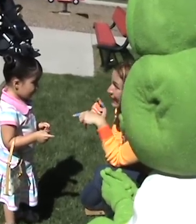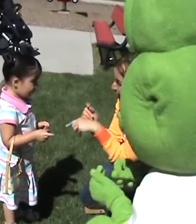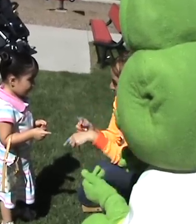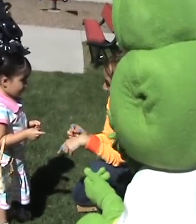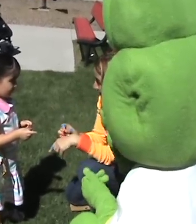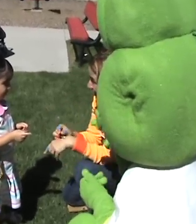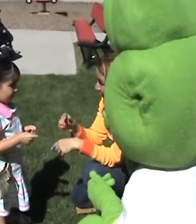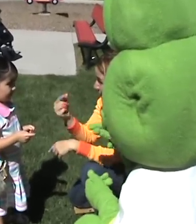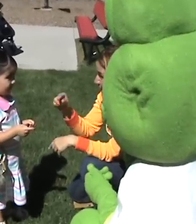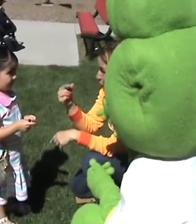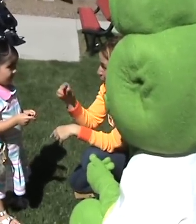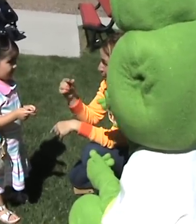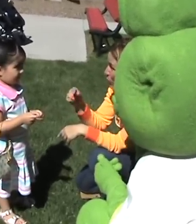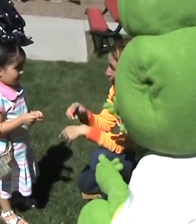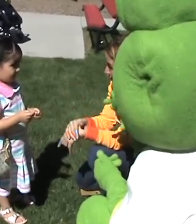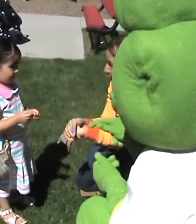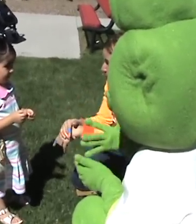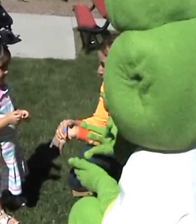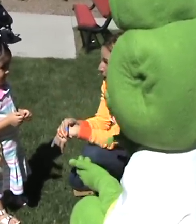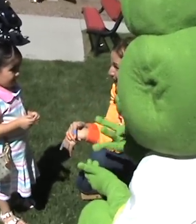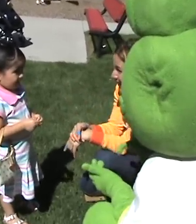Yes, he is a green one.